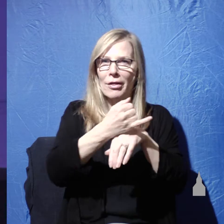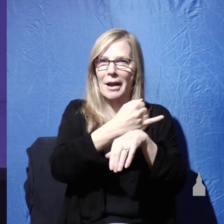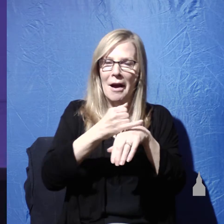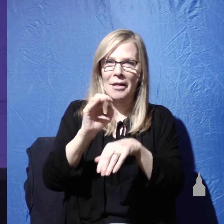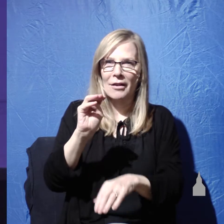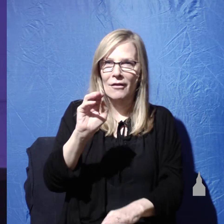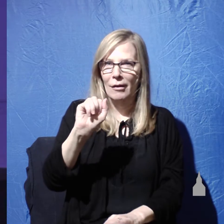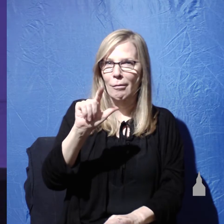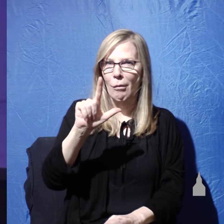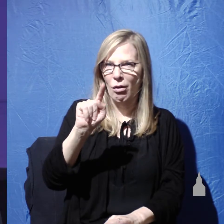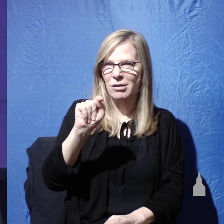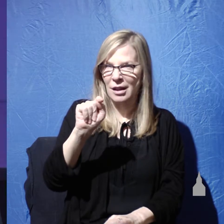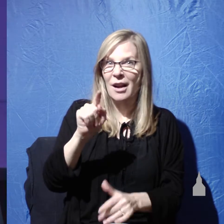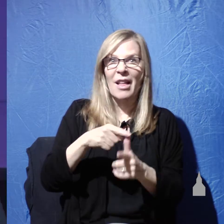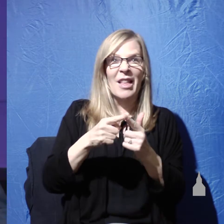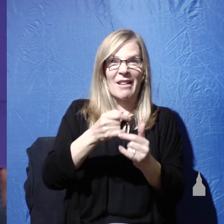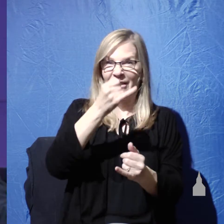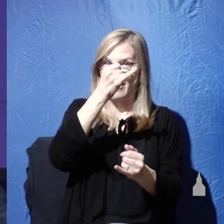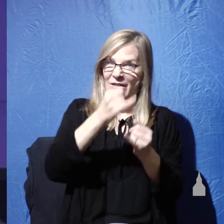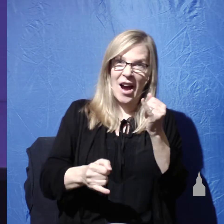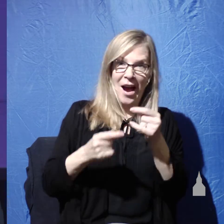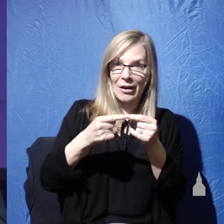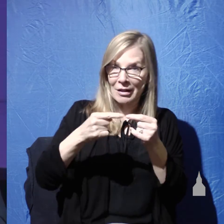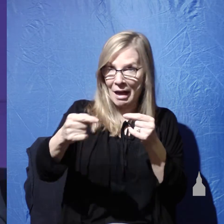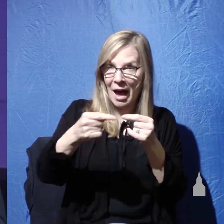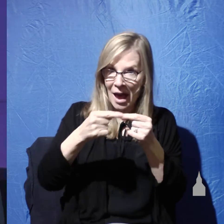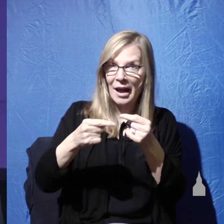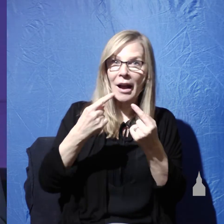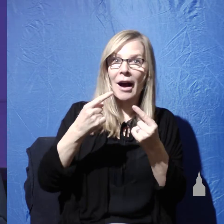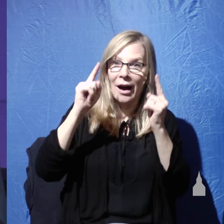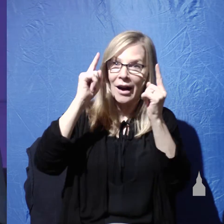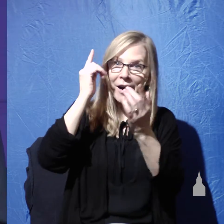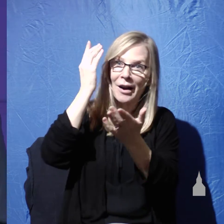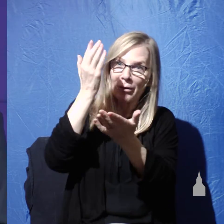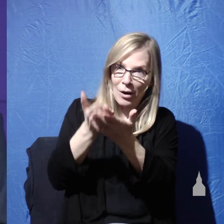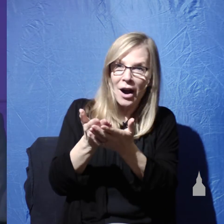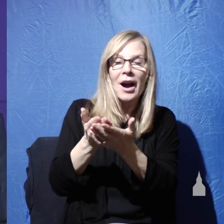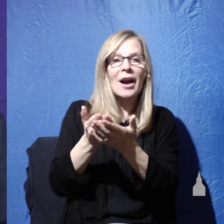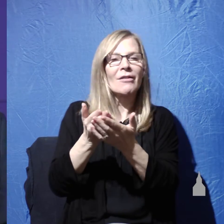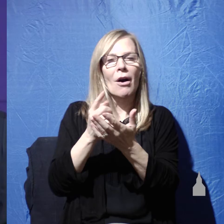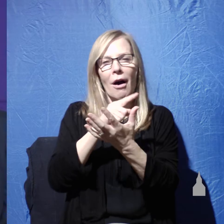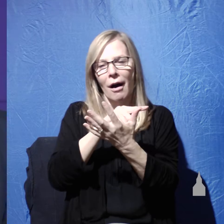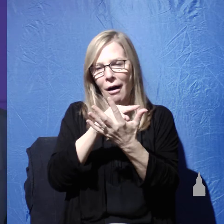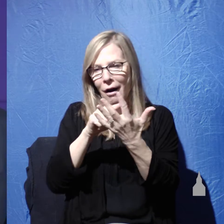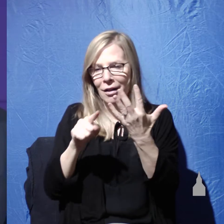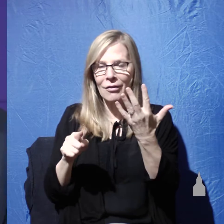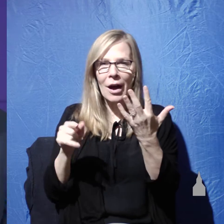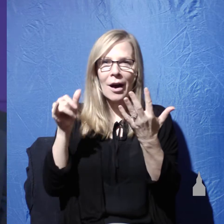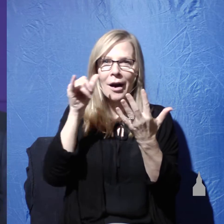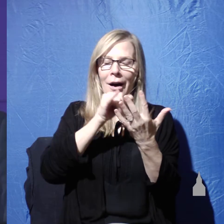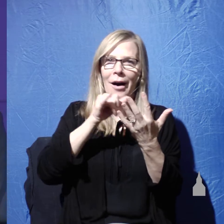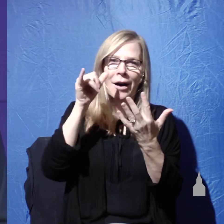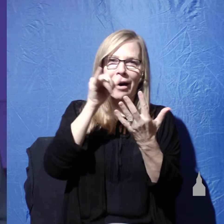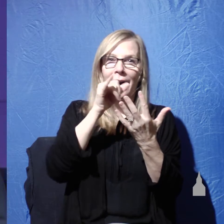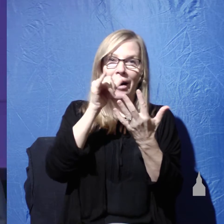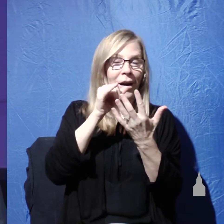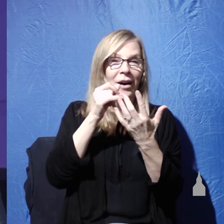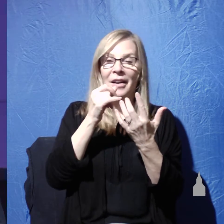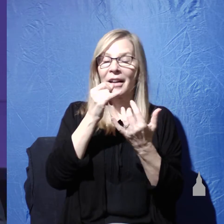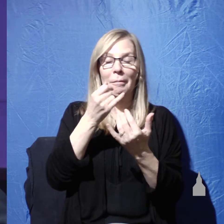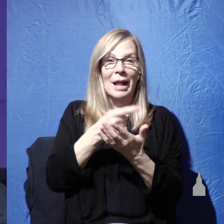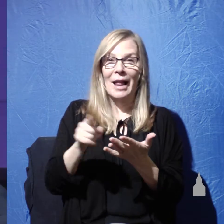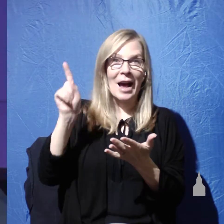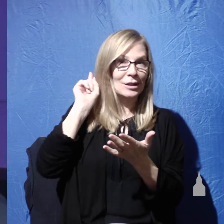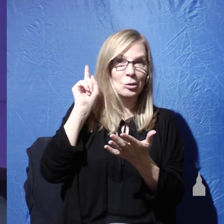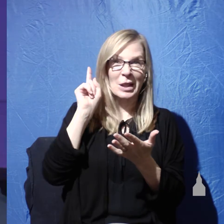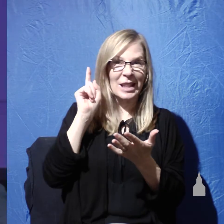final leg of his journey to Rome. With all of that, we ended our study last week by looking at verse 16, which